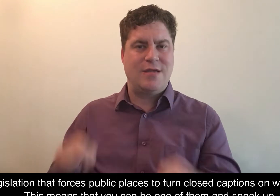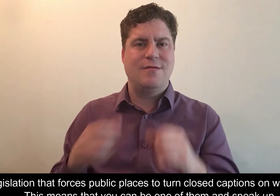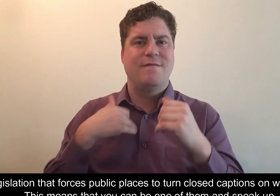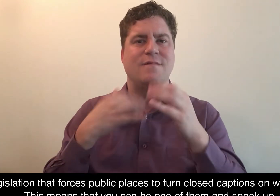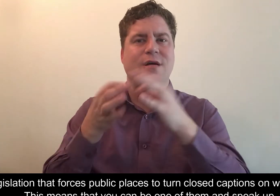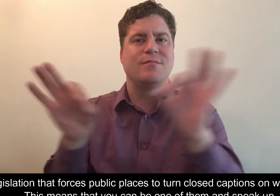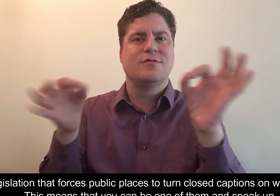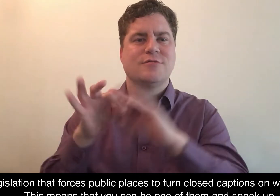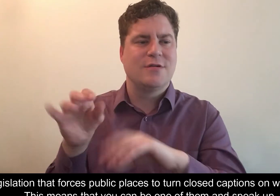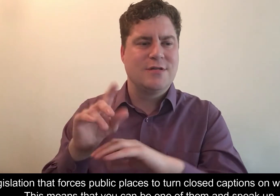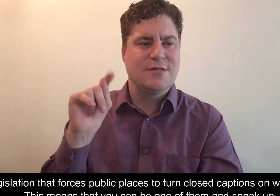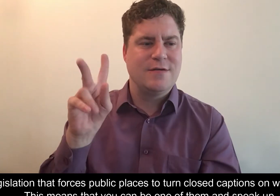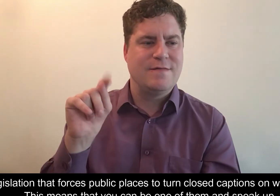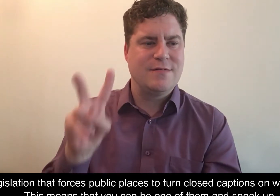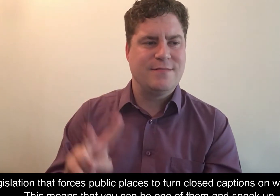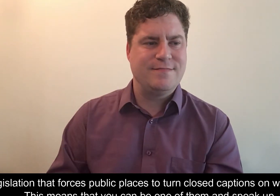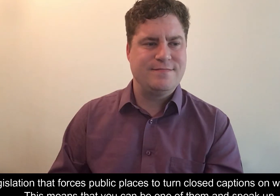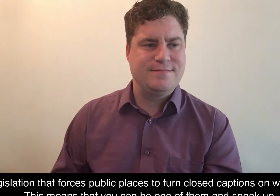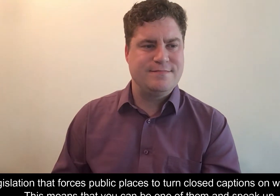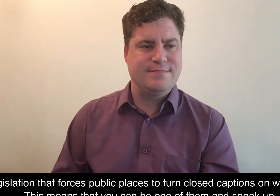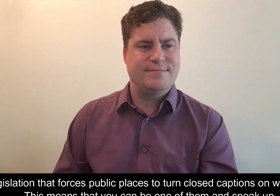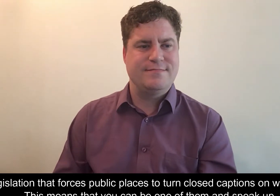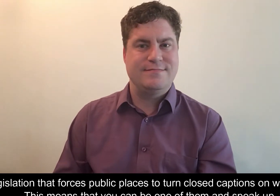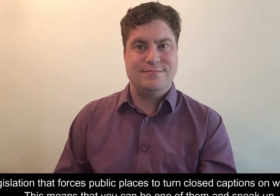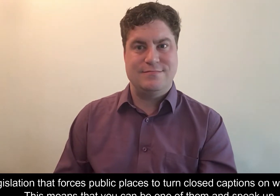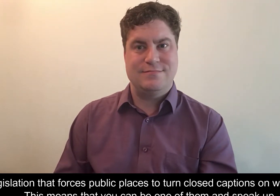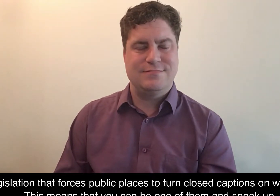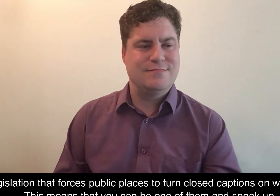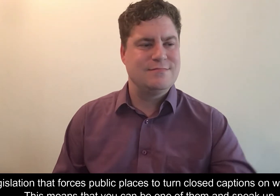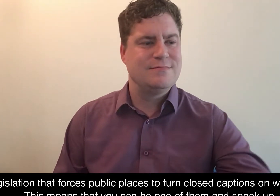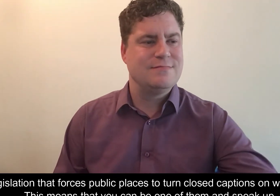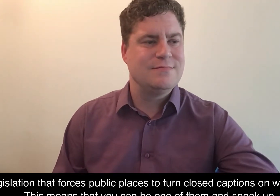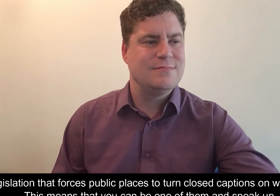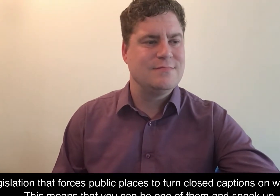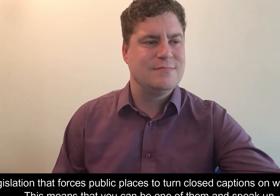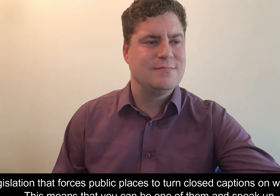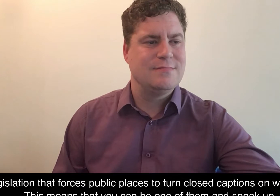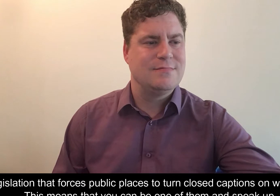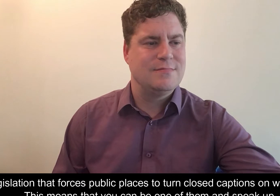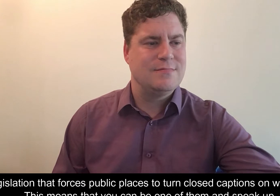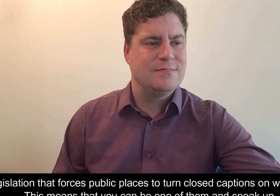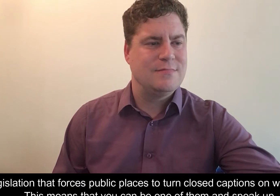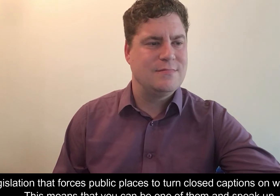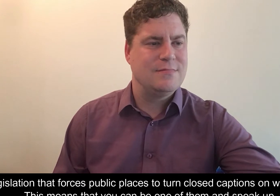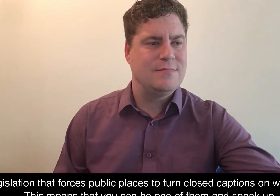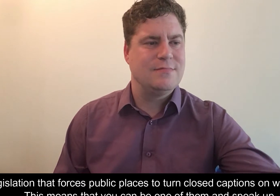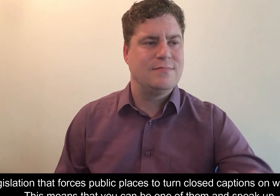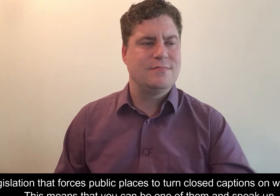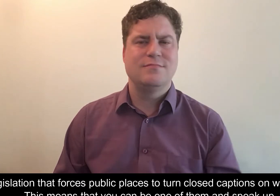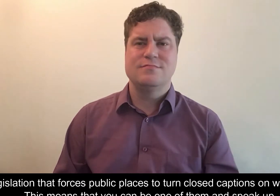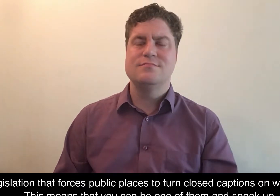became a law. And now we have to have the captioning on in public TVs.